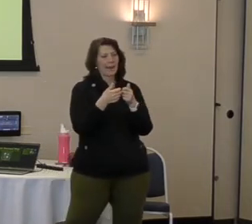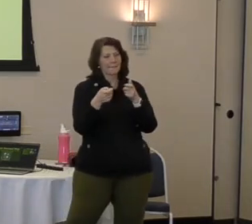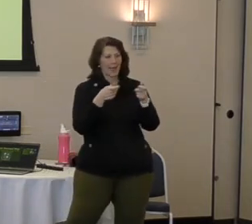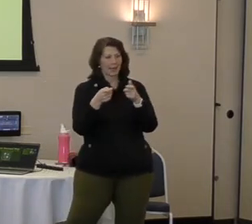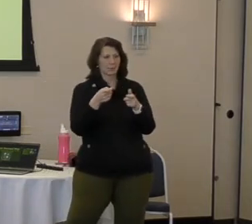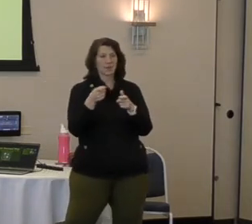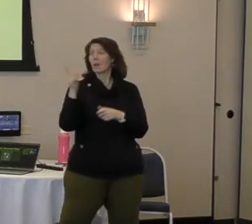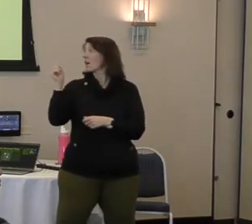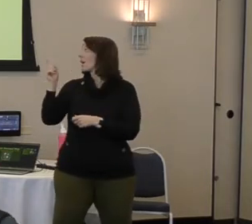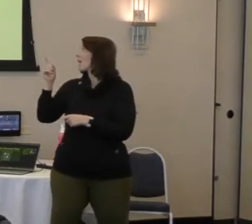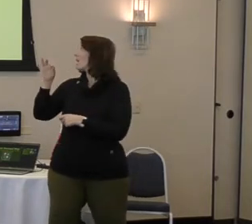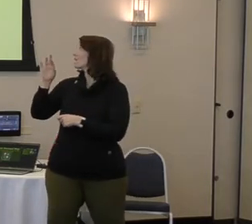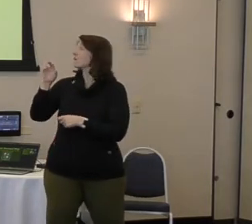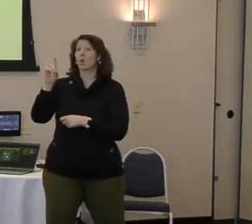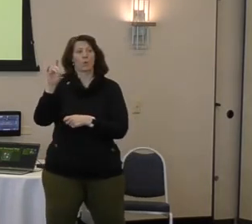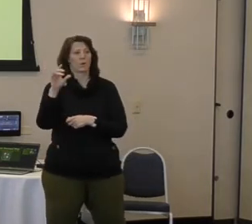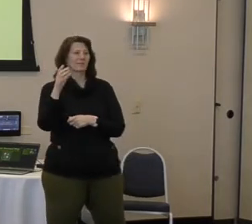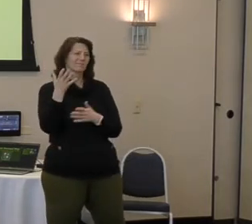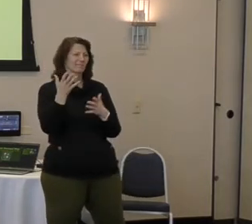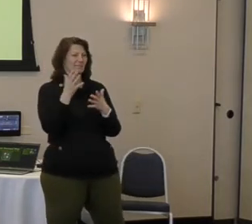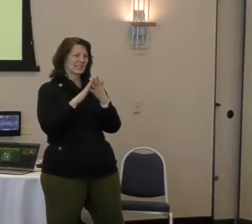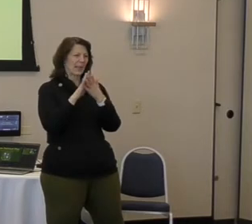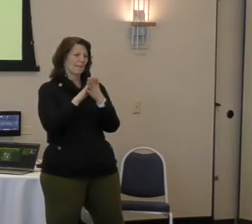term, and